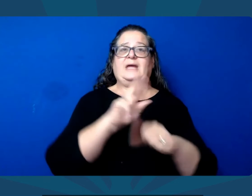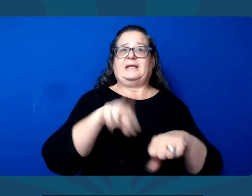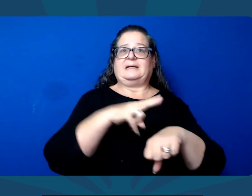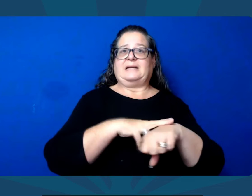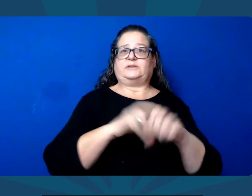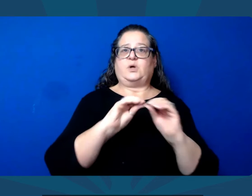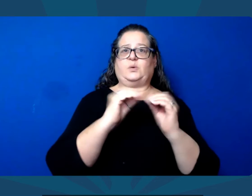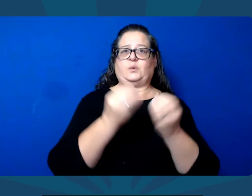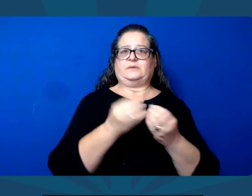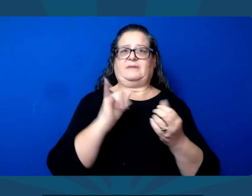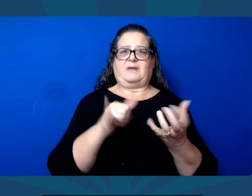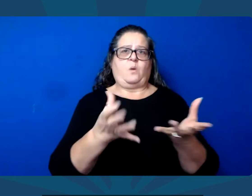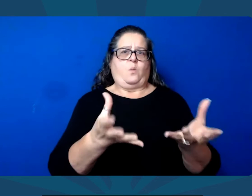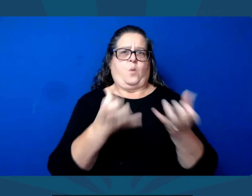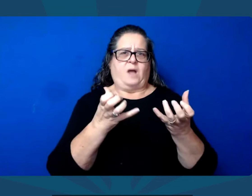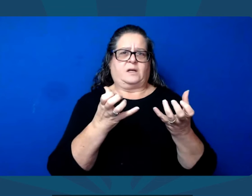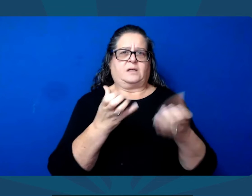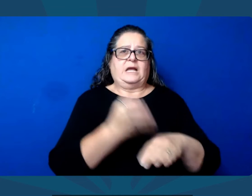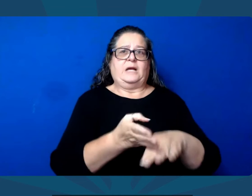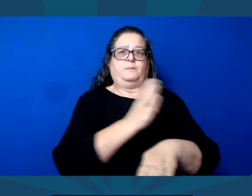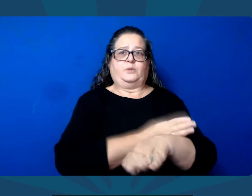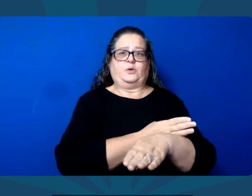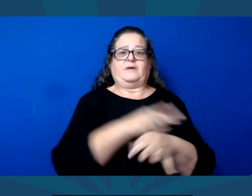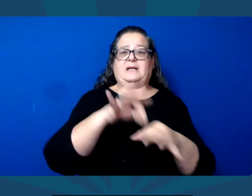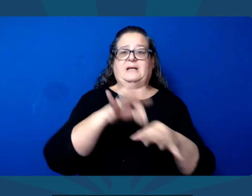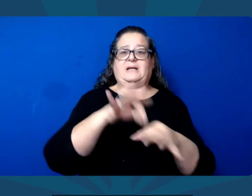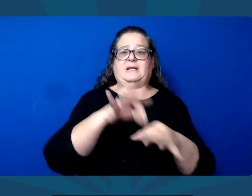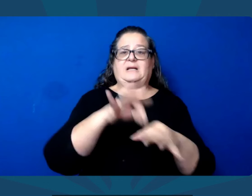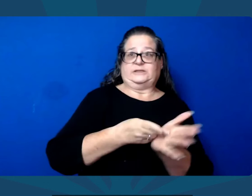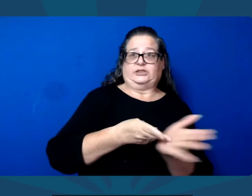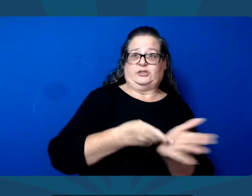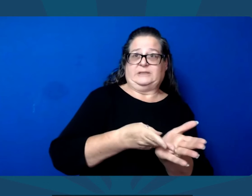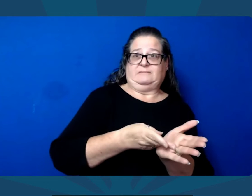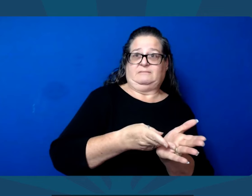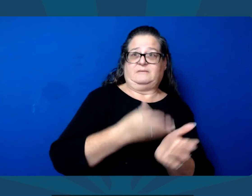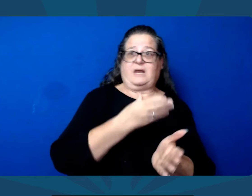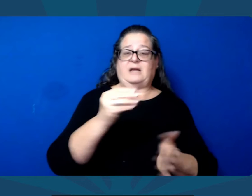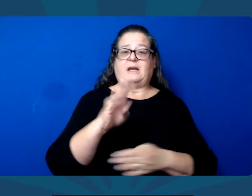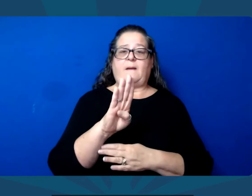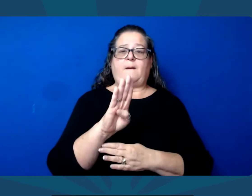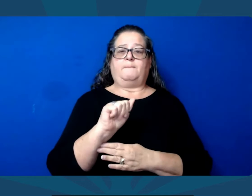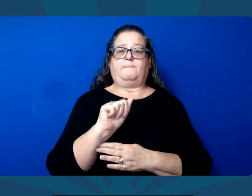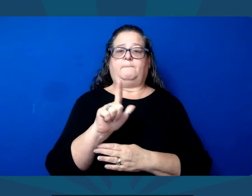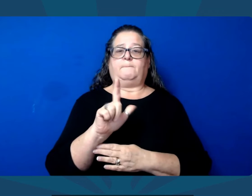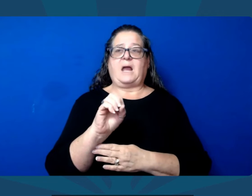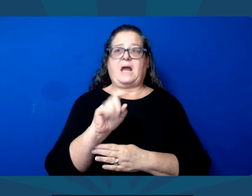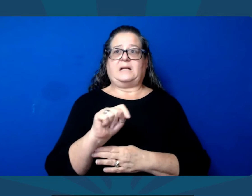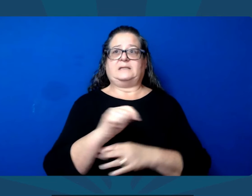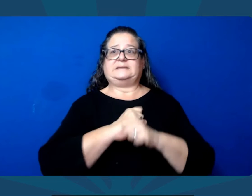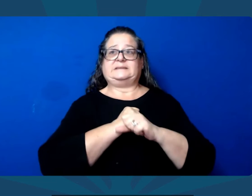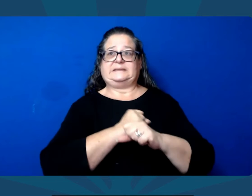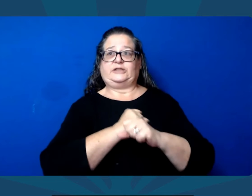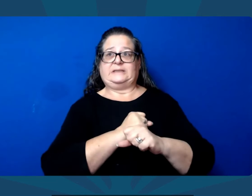pastor, and I'm also working with national organizations that want to improve election integrity